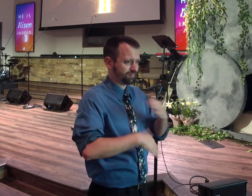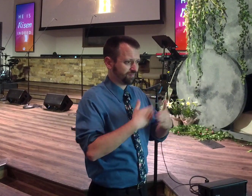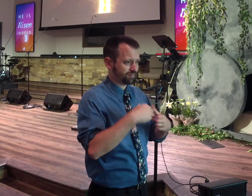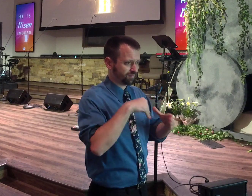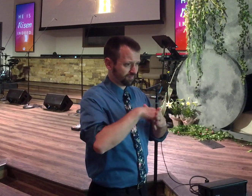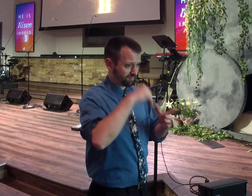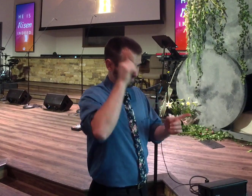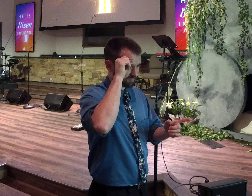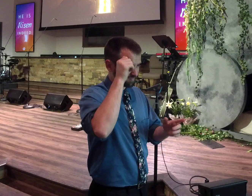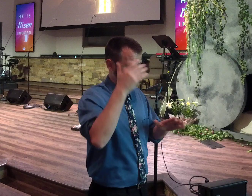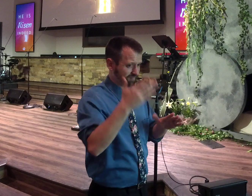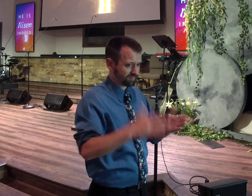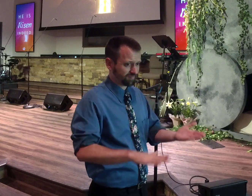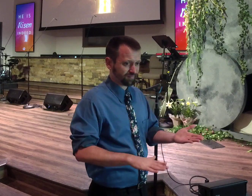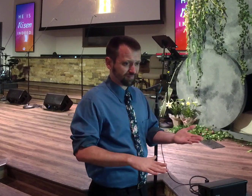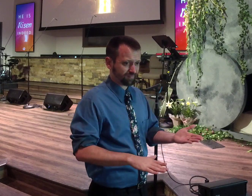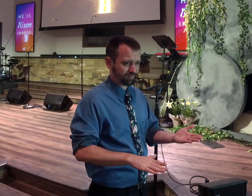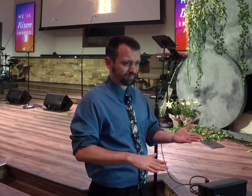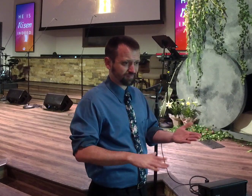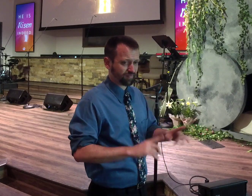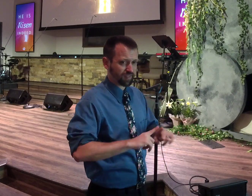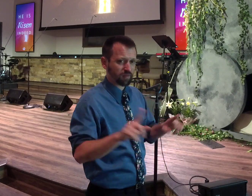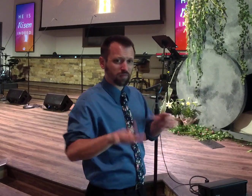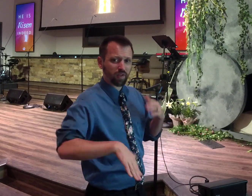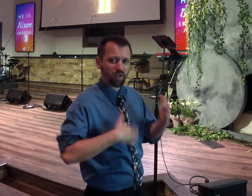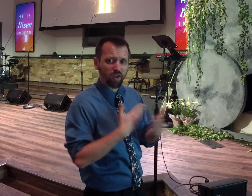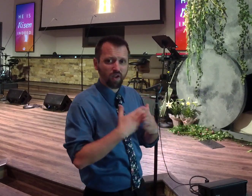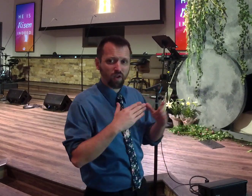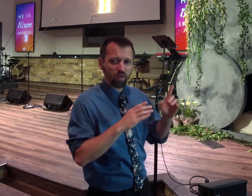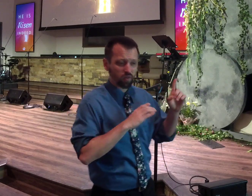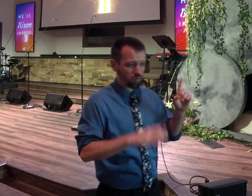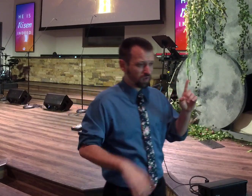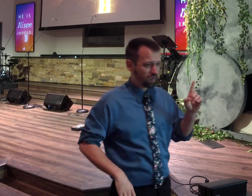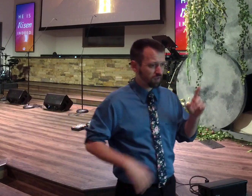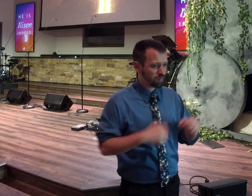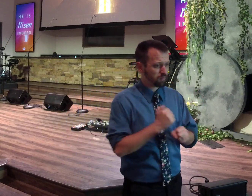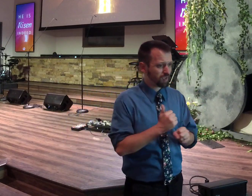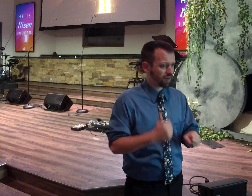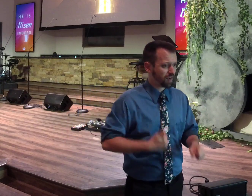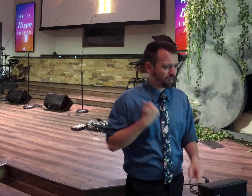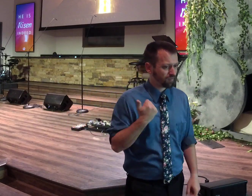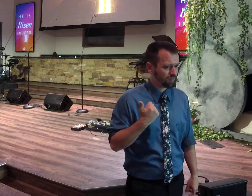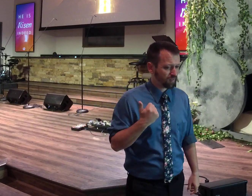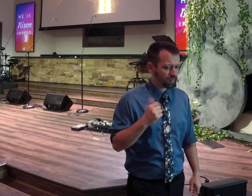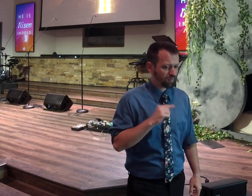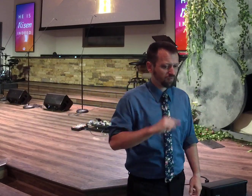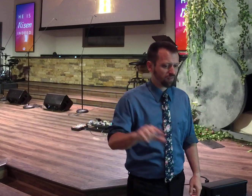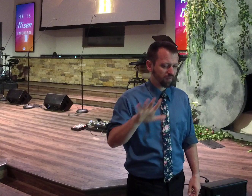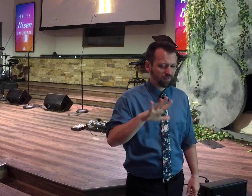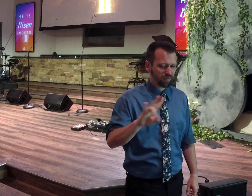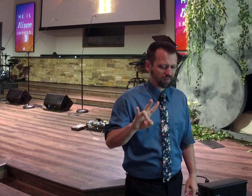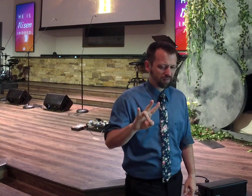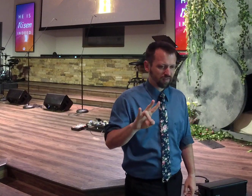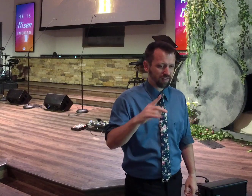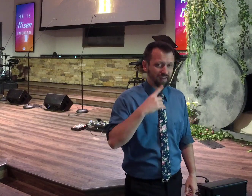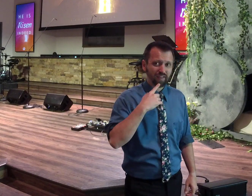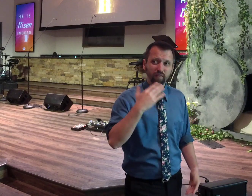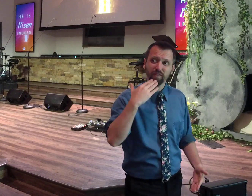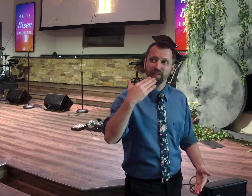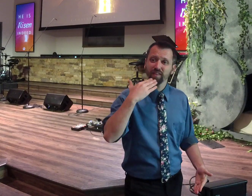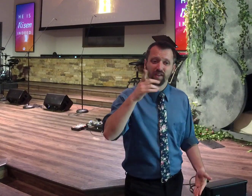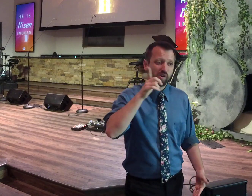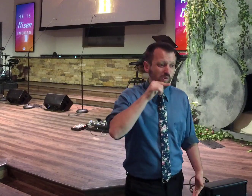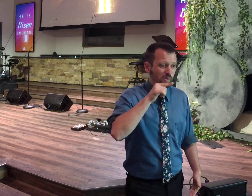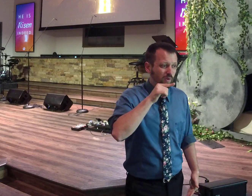Adam, they die. But then it says, all in Christ shall be made alive. Verse 57, it tells us who to give thanks for